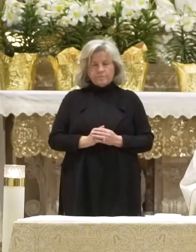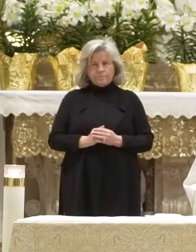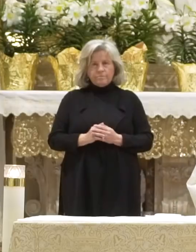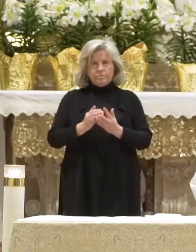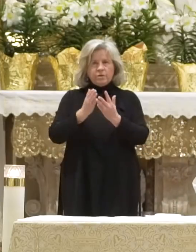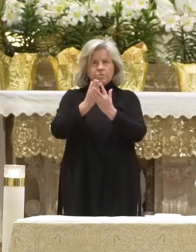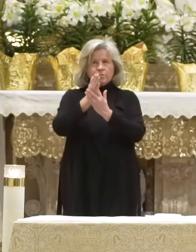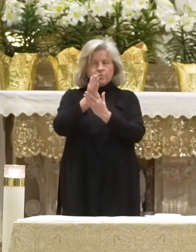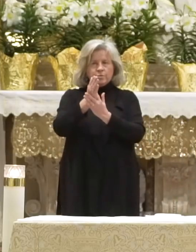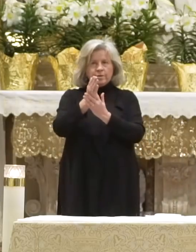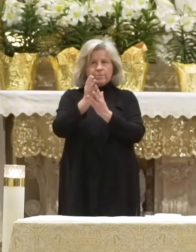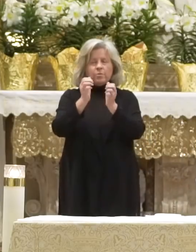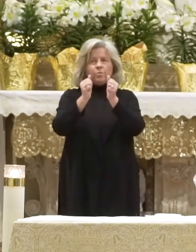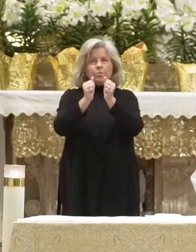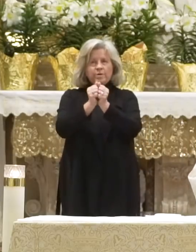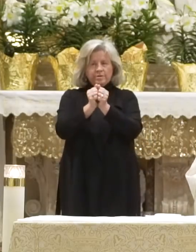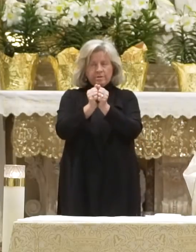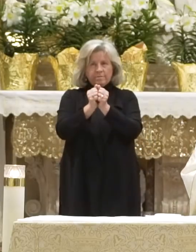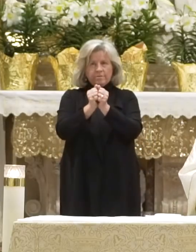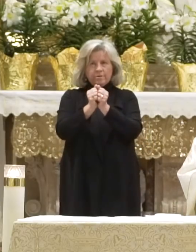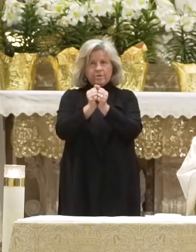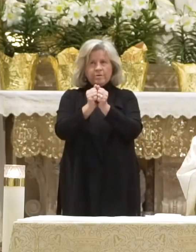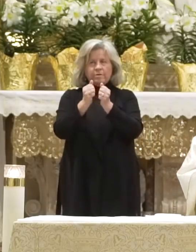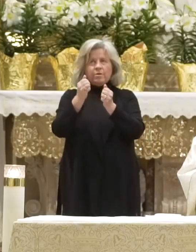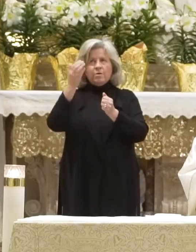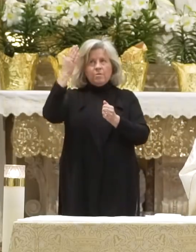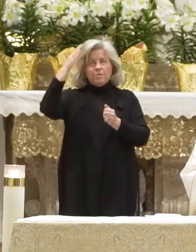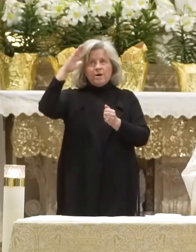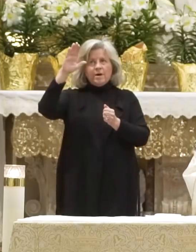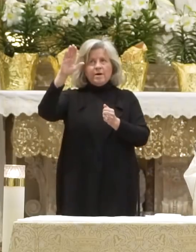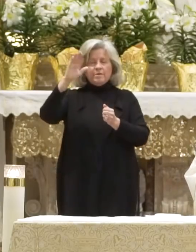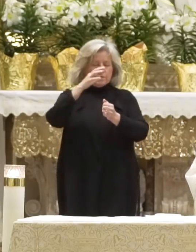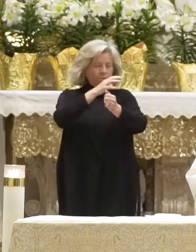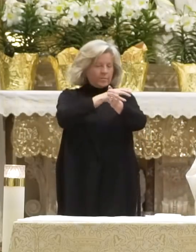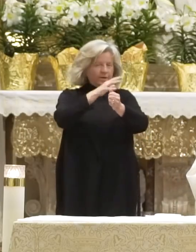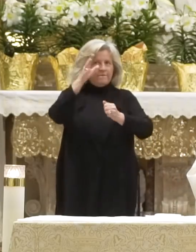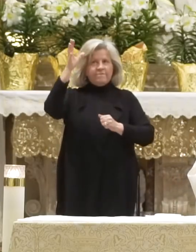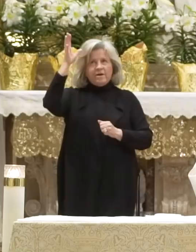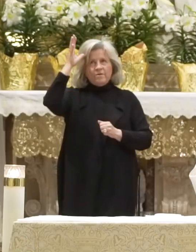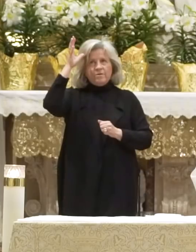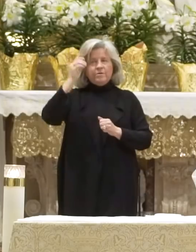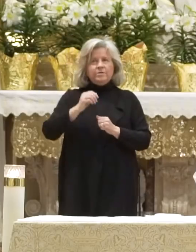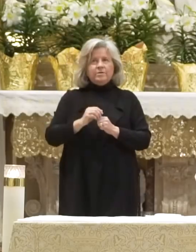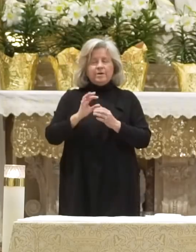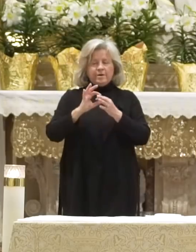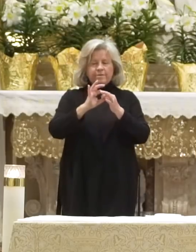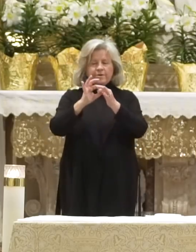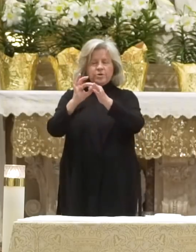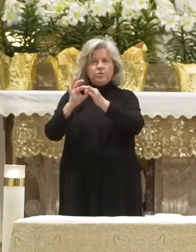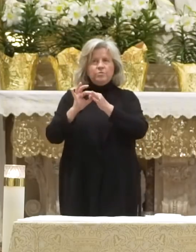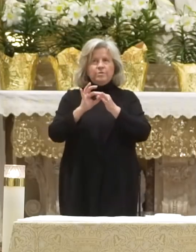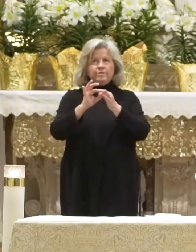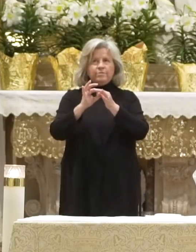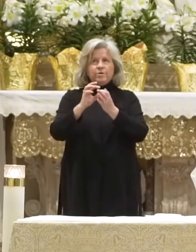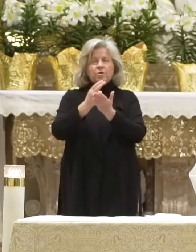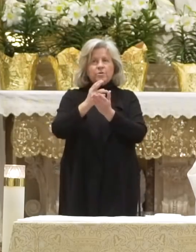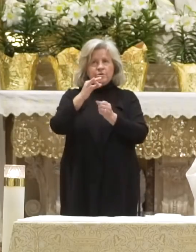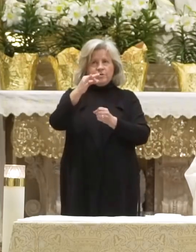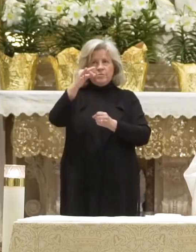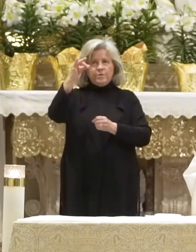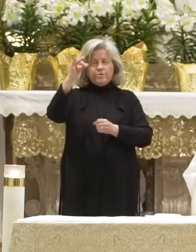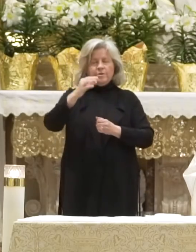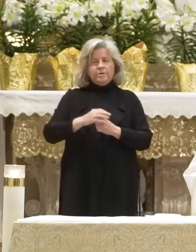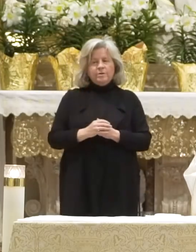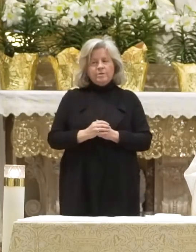Through him and with him and in him, O God, Almighty Father, in the unity of the Holy